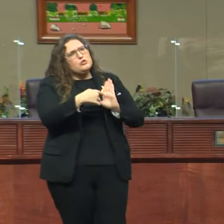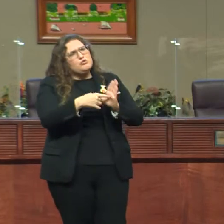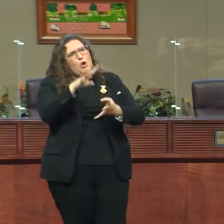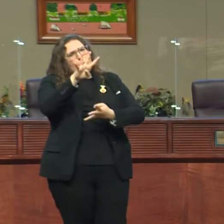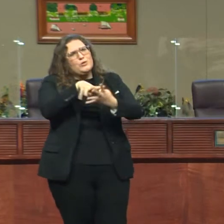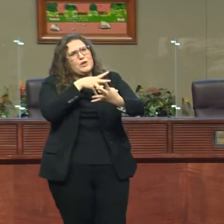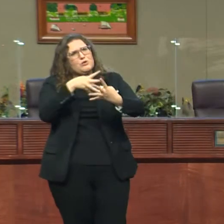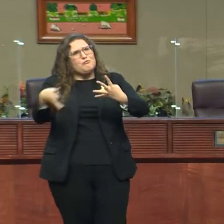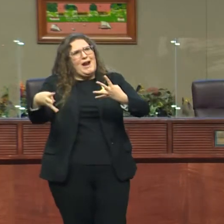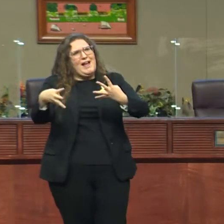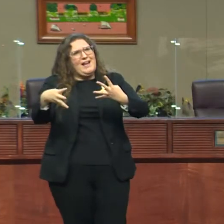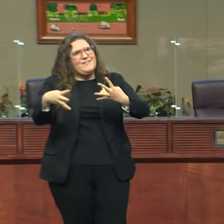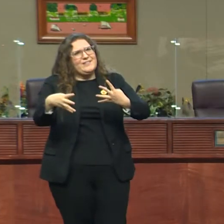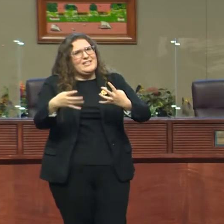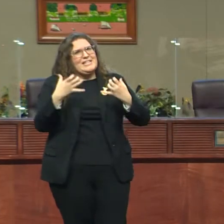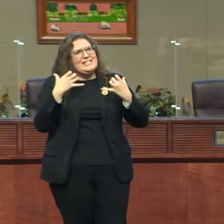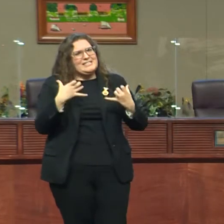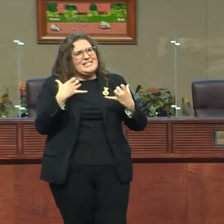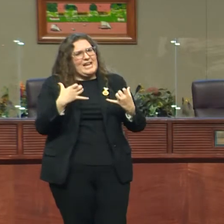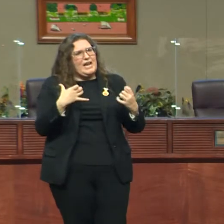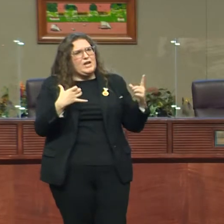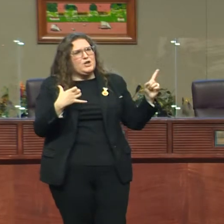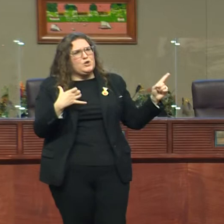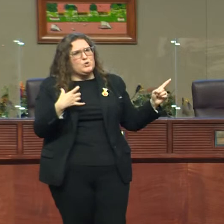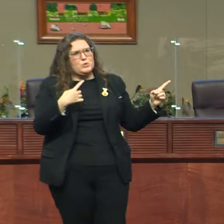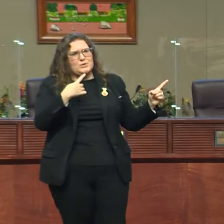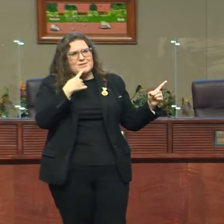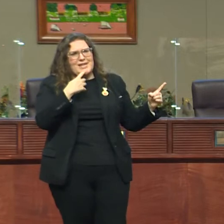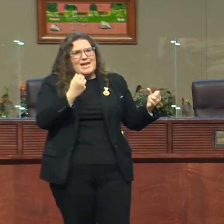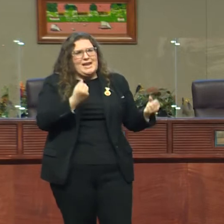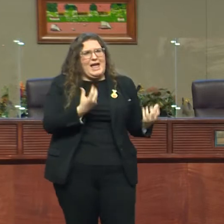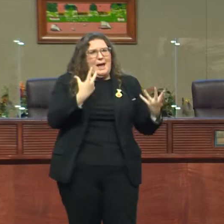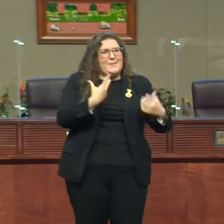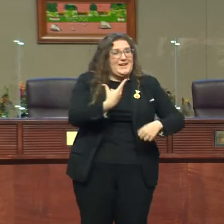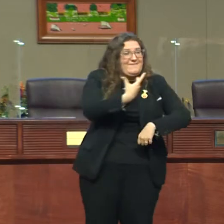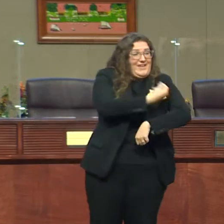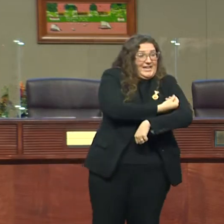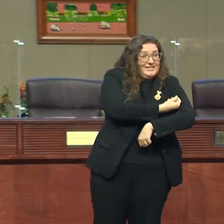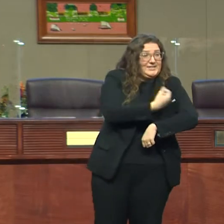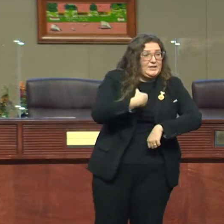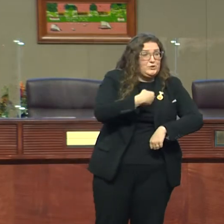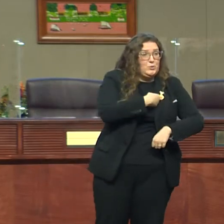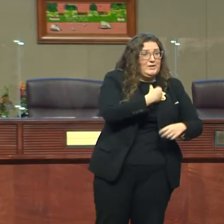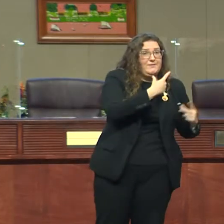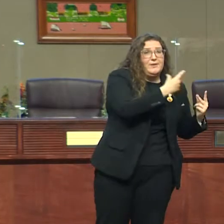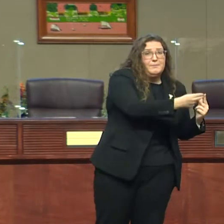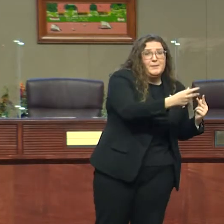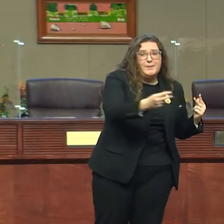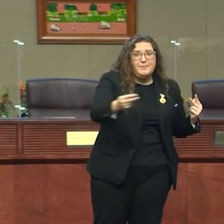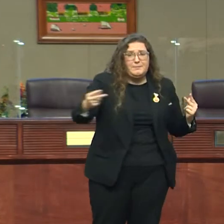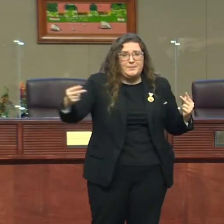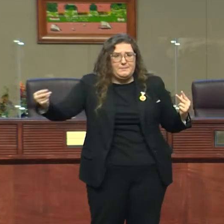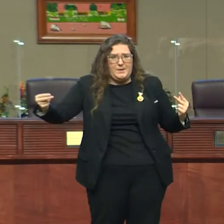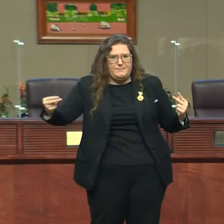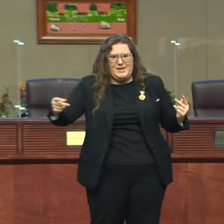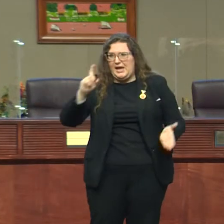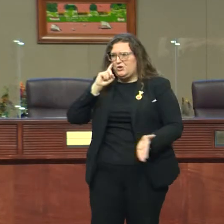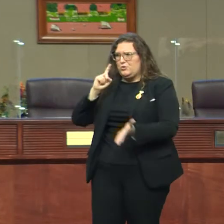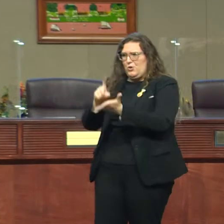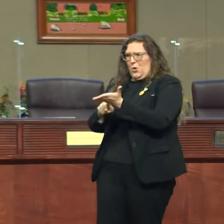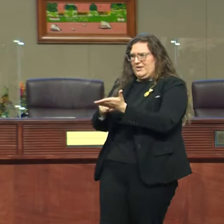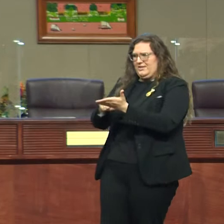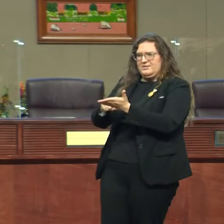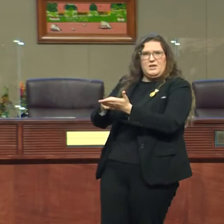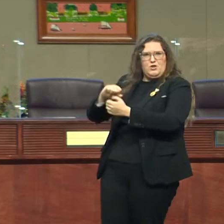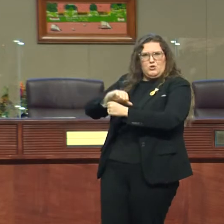time today I heard you correlate the number of vaccines we're getting out into the community with a drop in positive COVID cases in